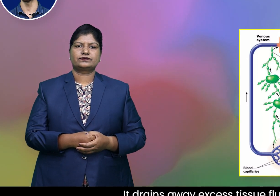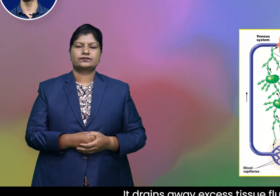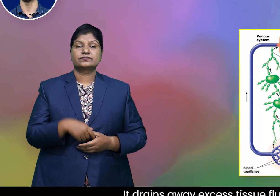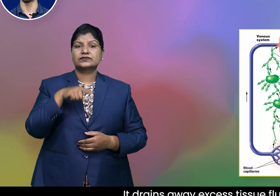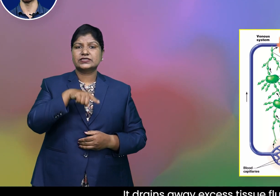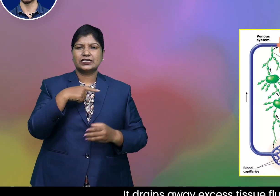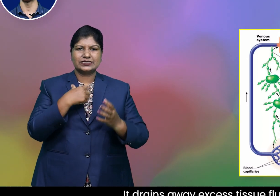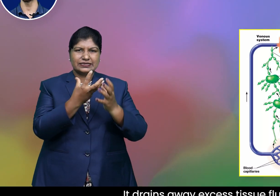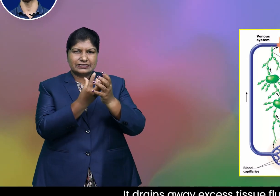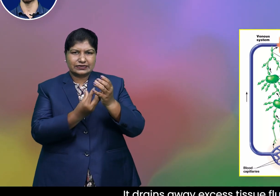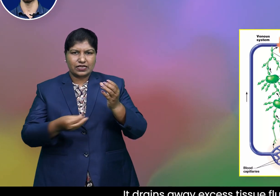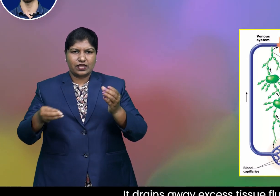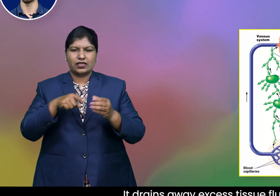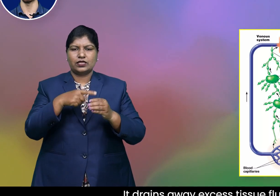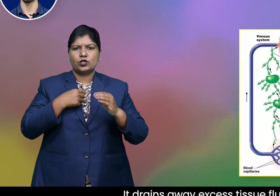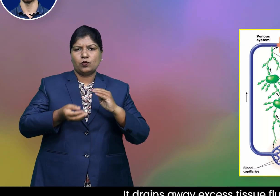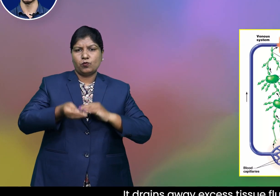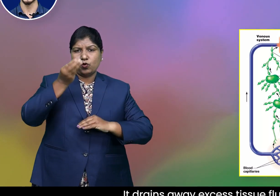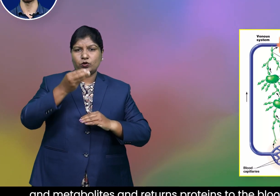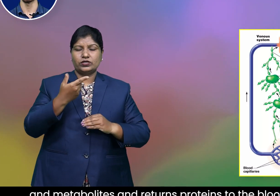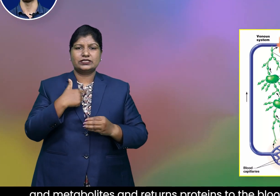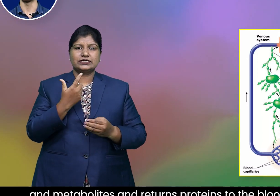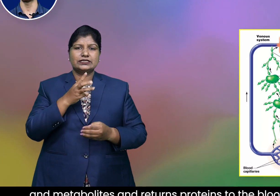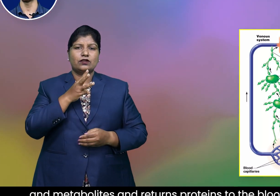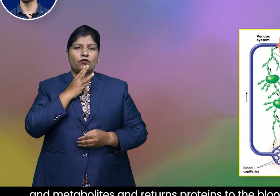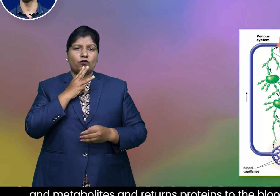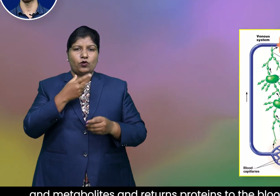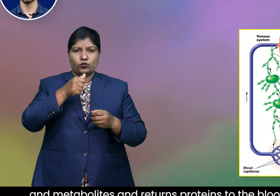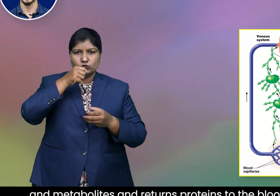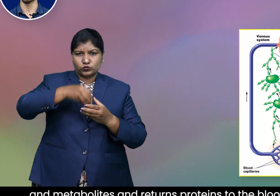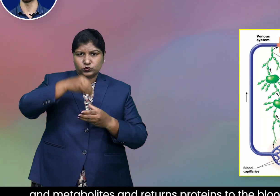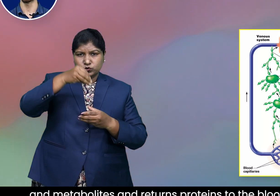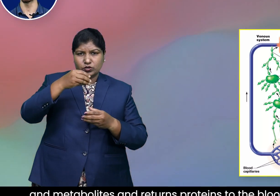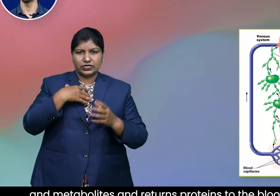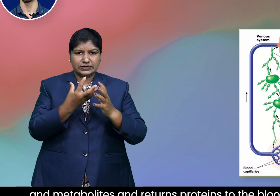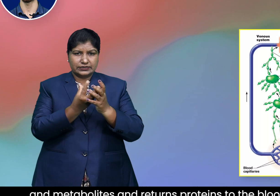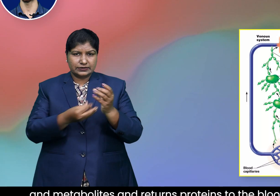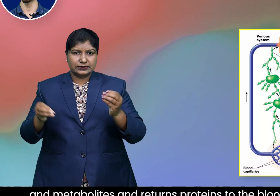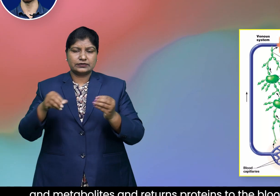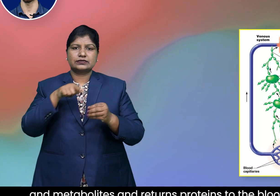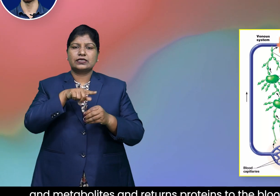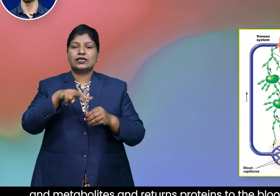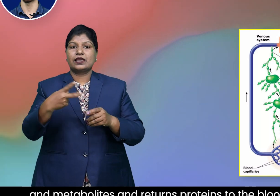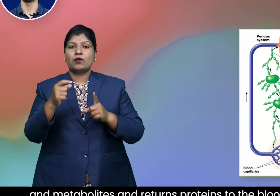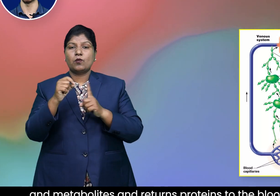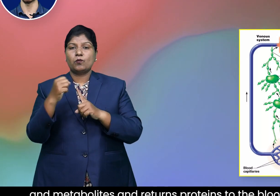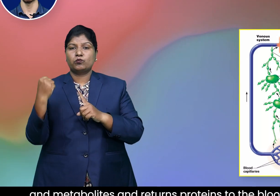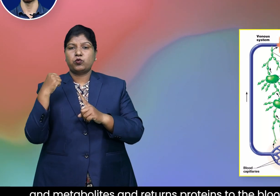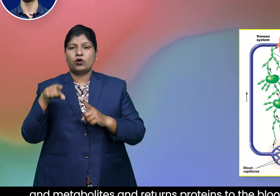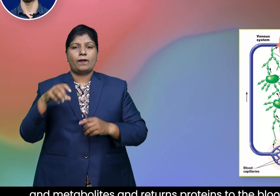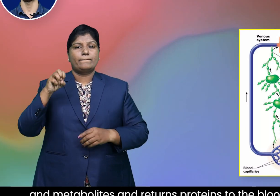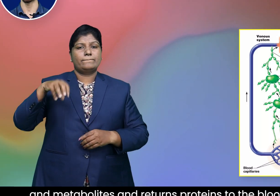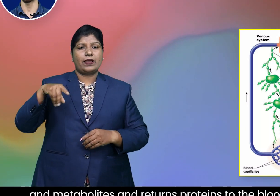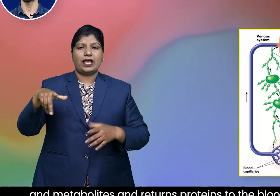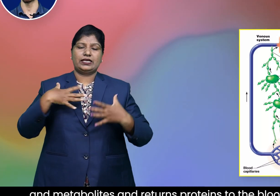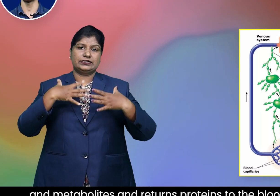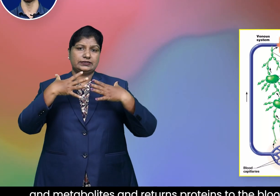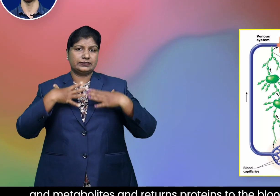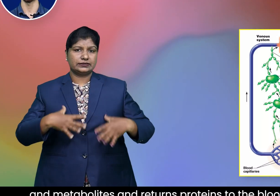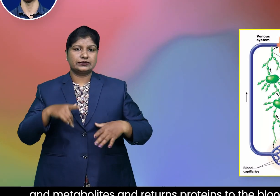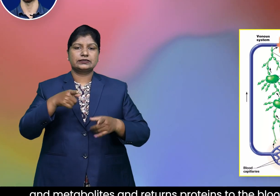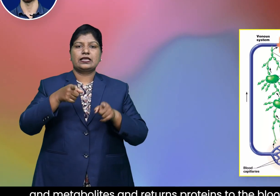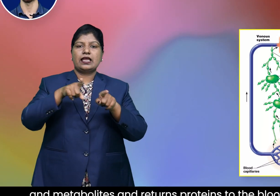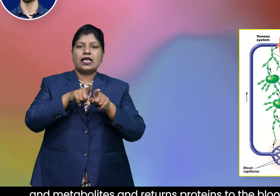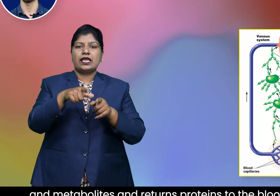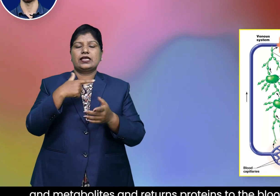It drains away excess tissue fluid and metabolites and returns proteins to the blood from tissue